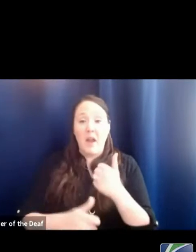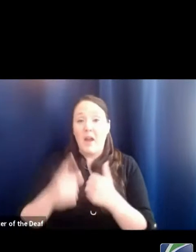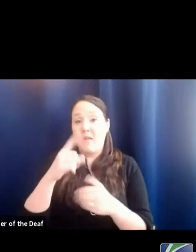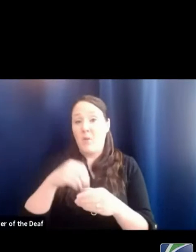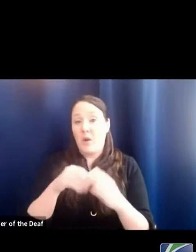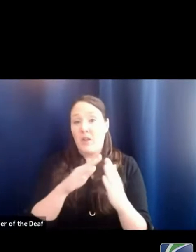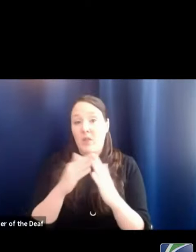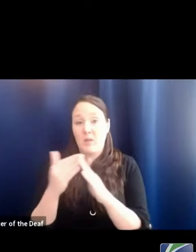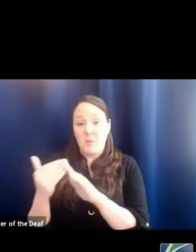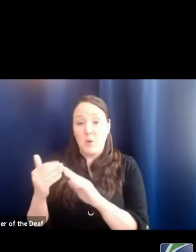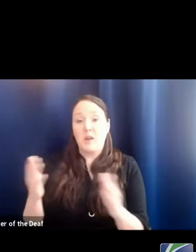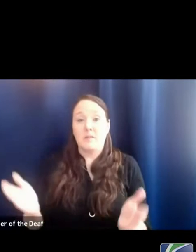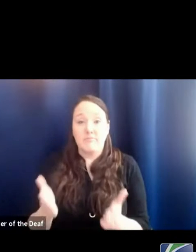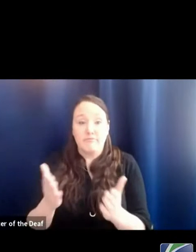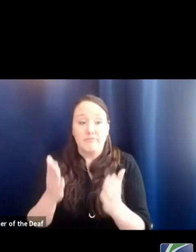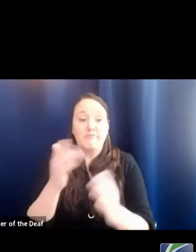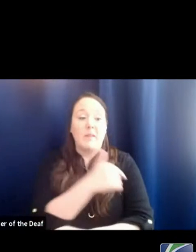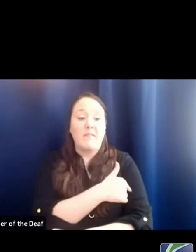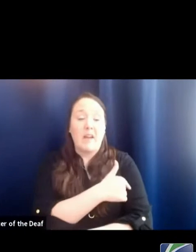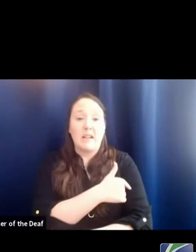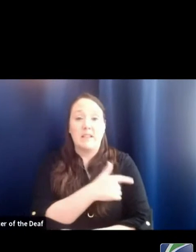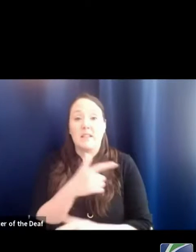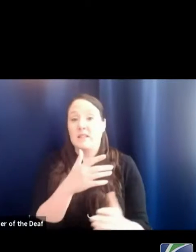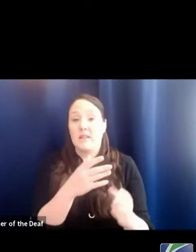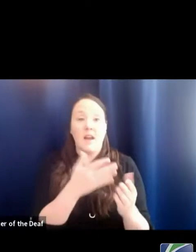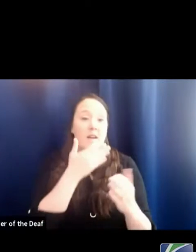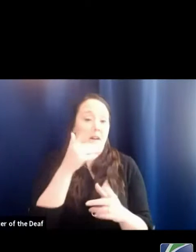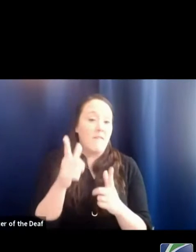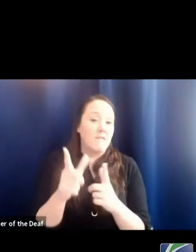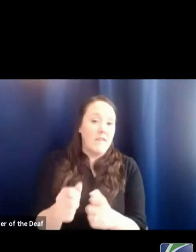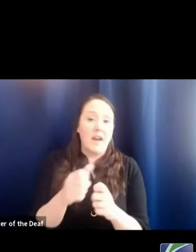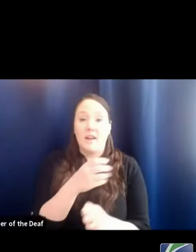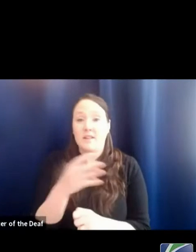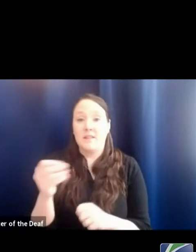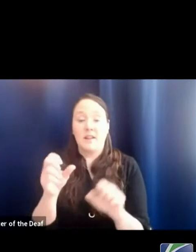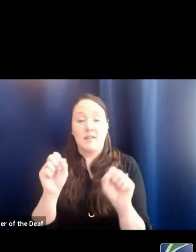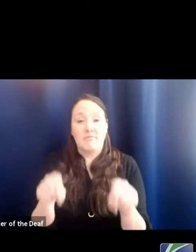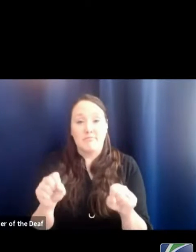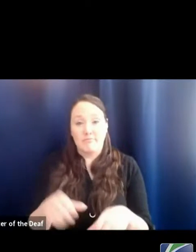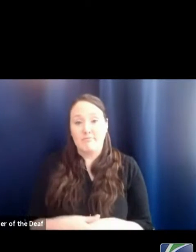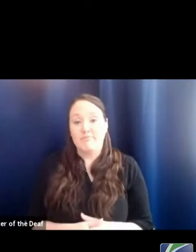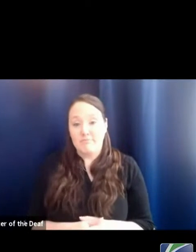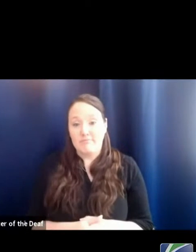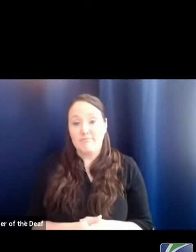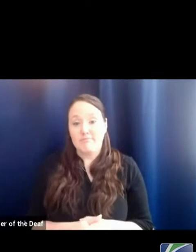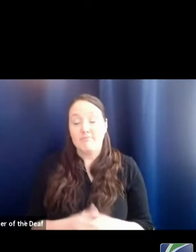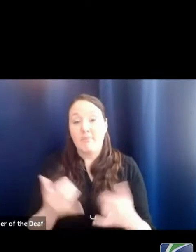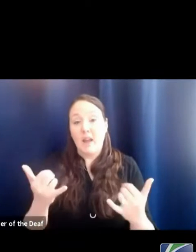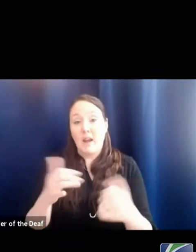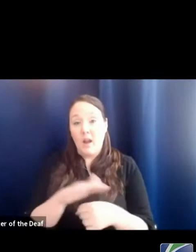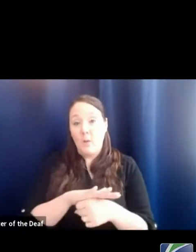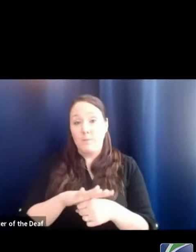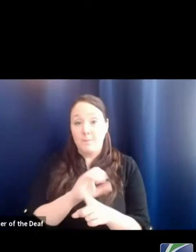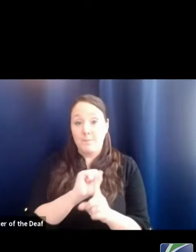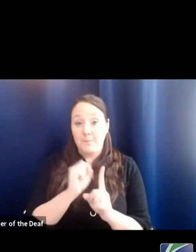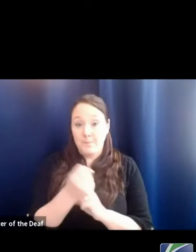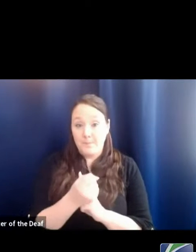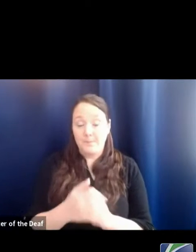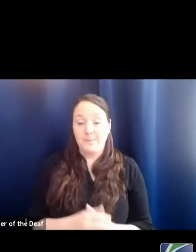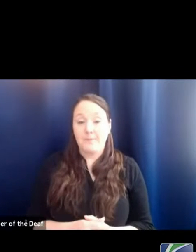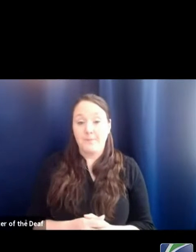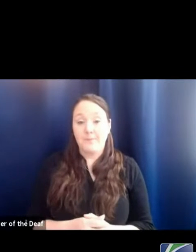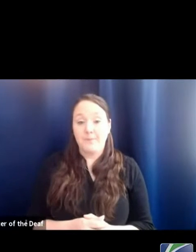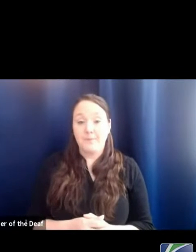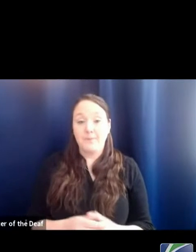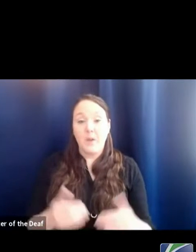out vaccine as quickly and efficiently as resources allow. Now moving on to the local situation. We